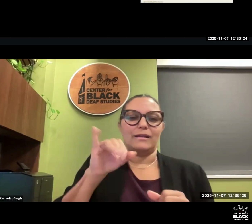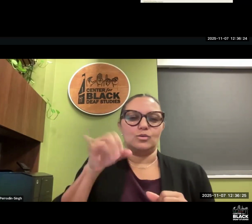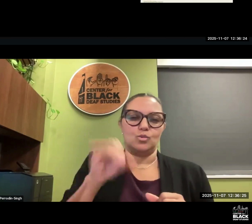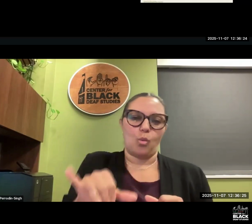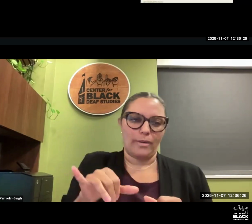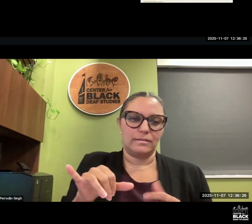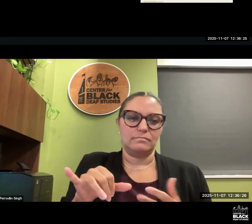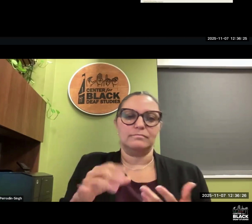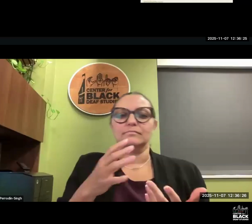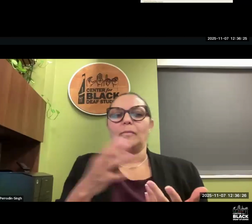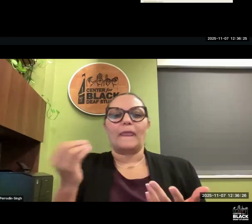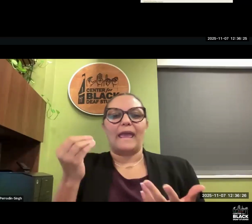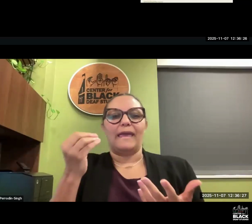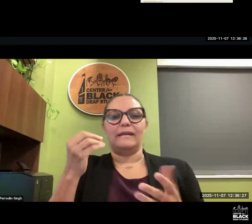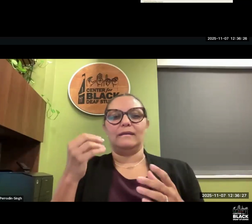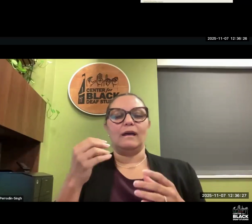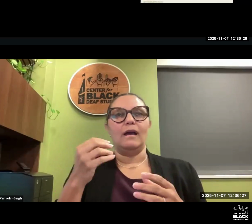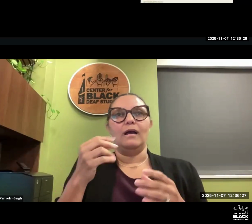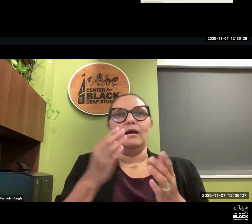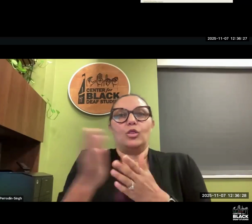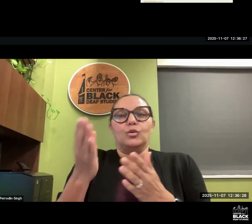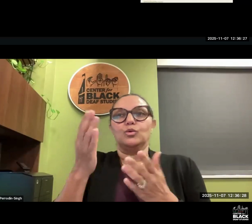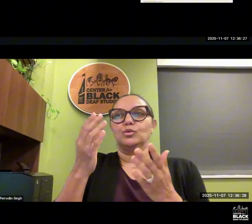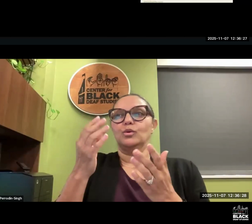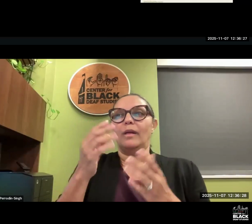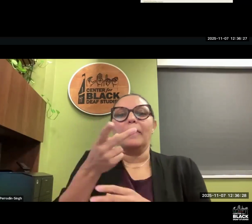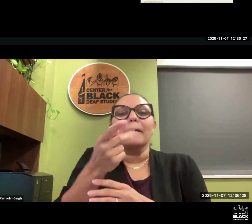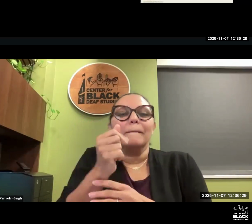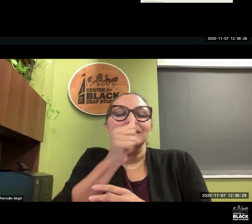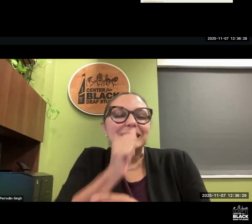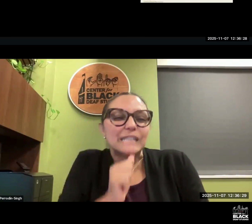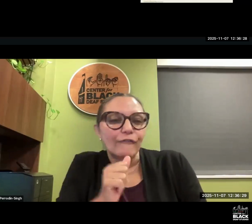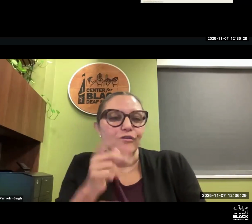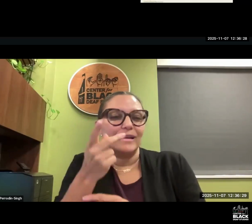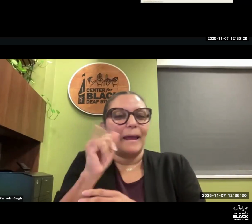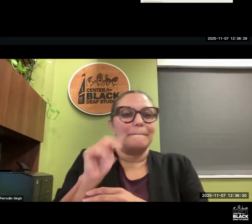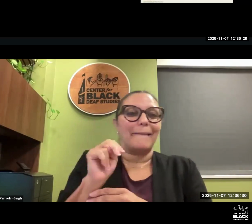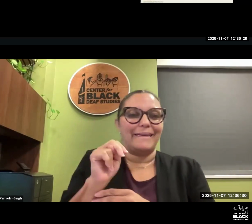share that space where they're experiencing through pride and joy,